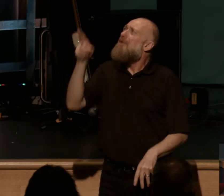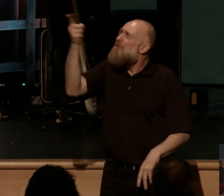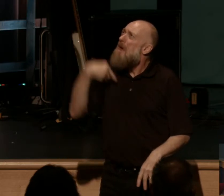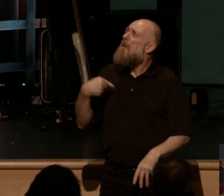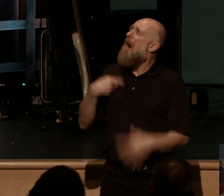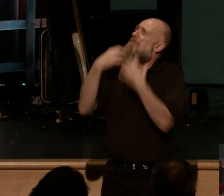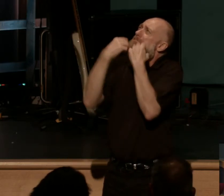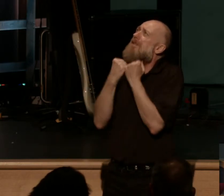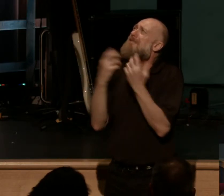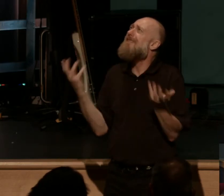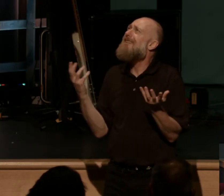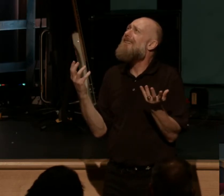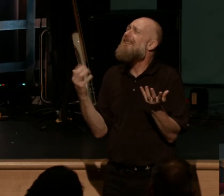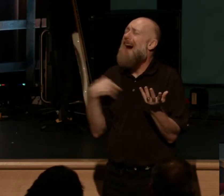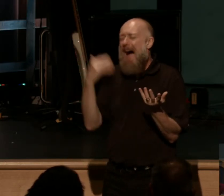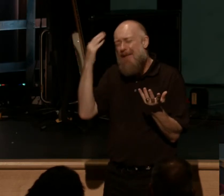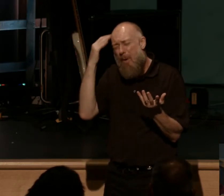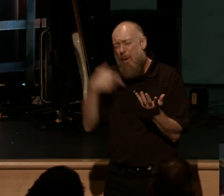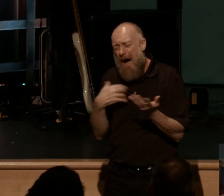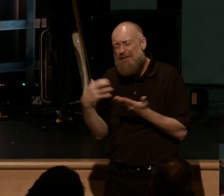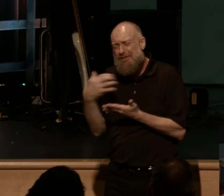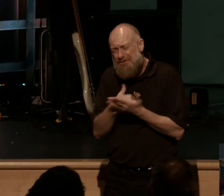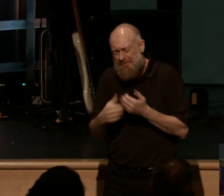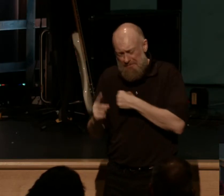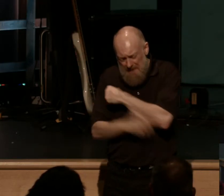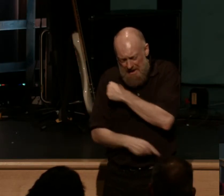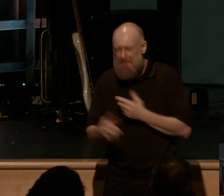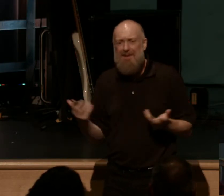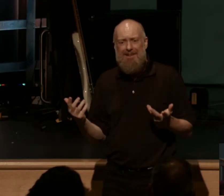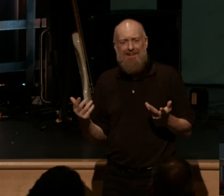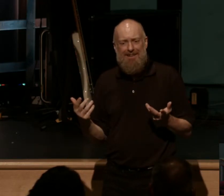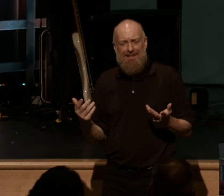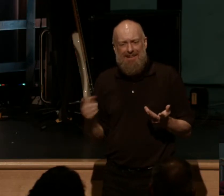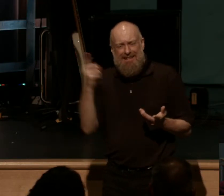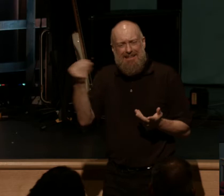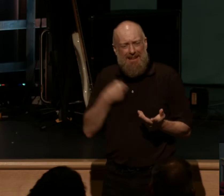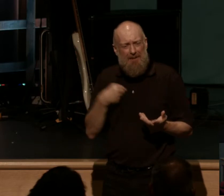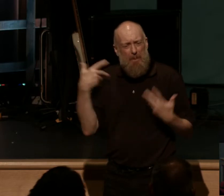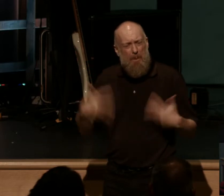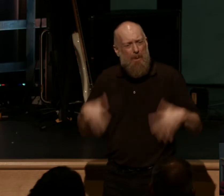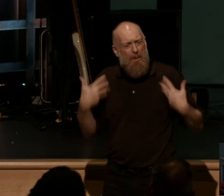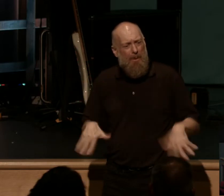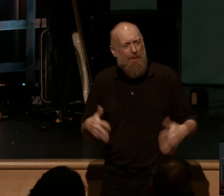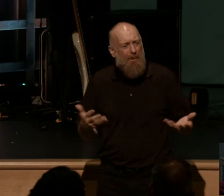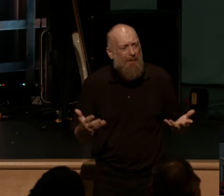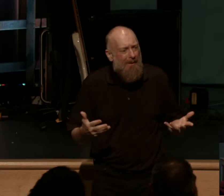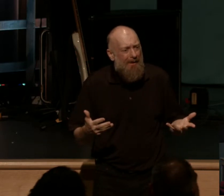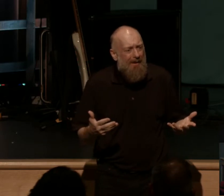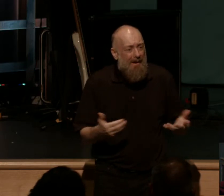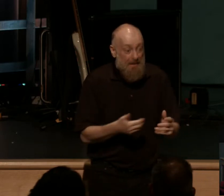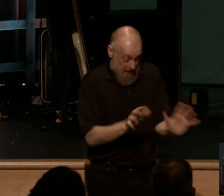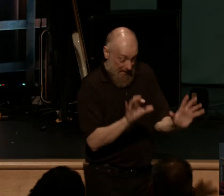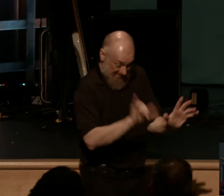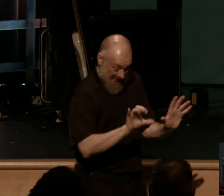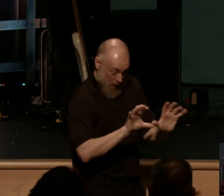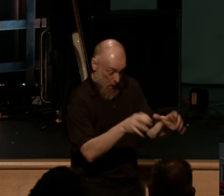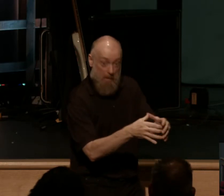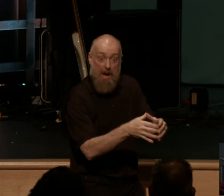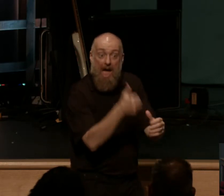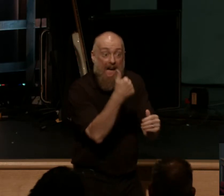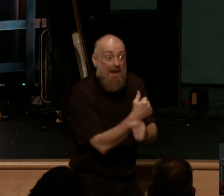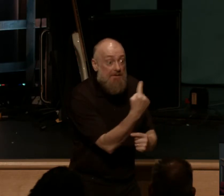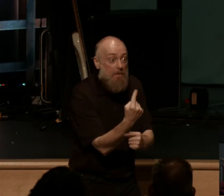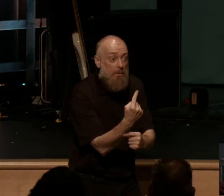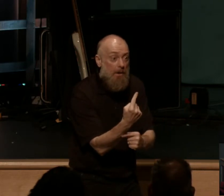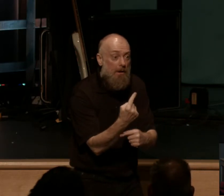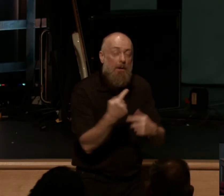I am when I know what I deserve and I see what I've been given in Jesus Christ. And awe came upon every soul. Man, awe, just,